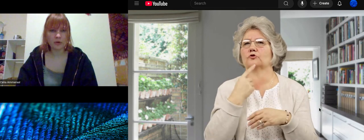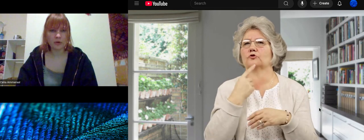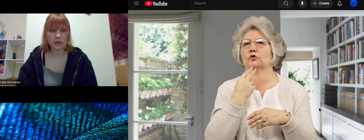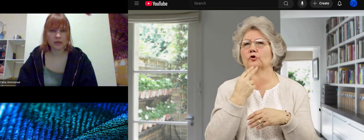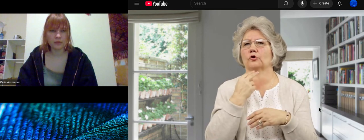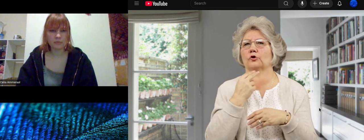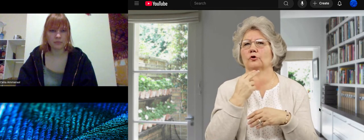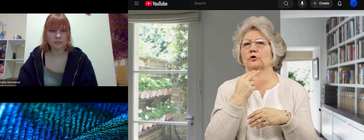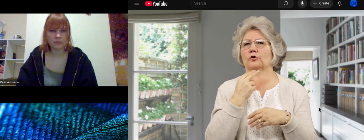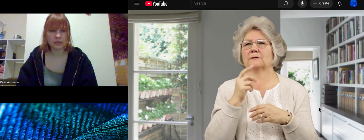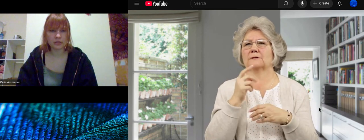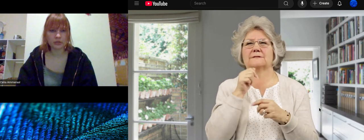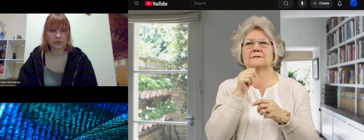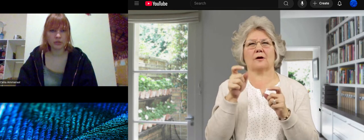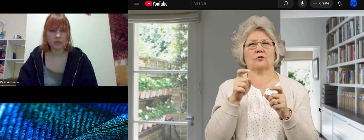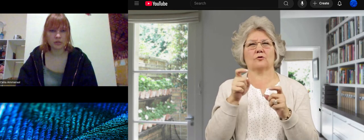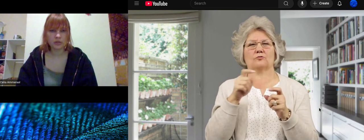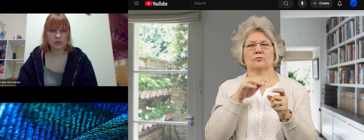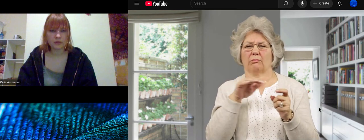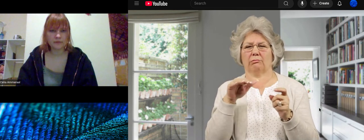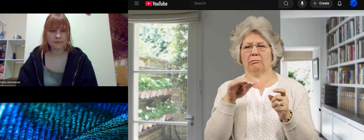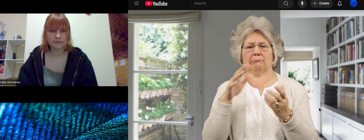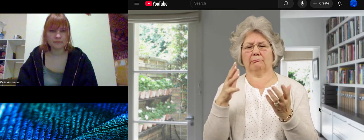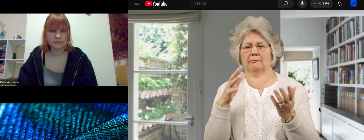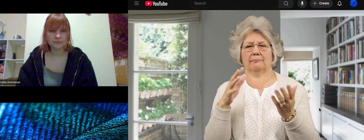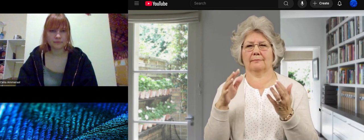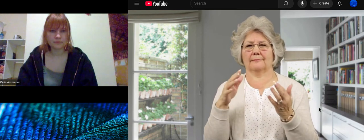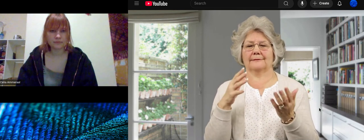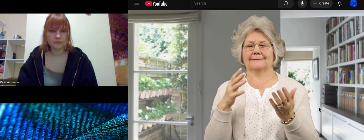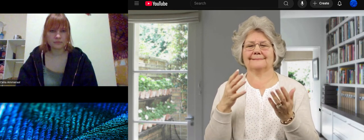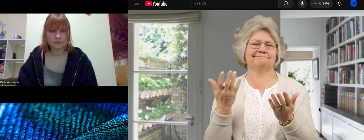about my blood sugar.